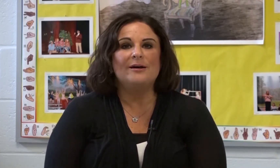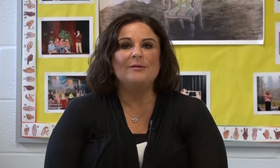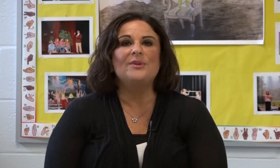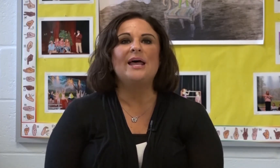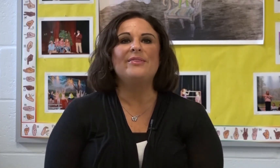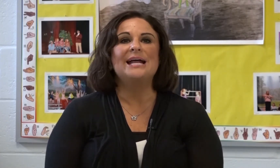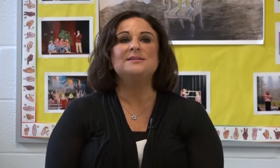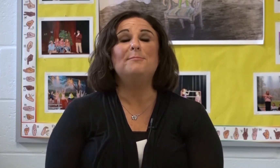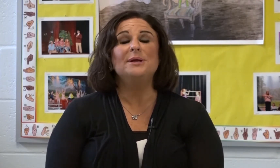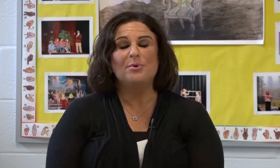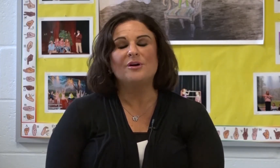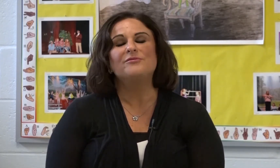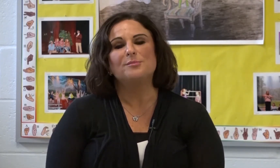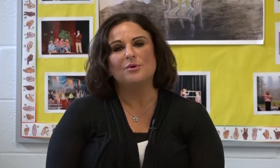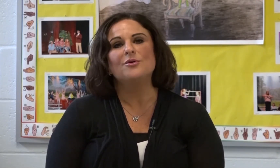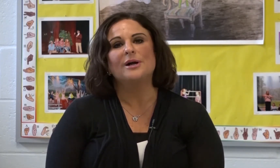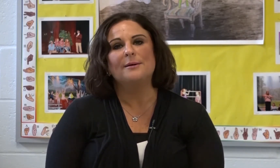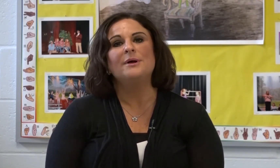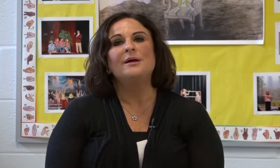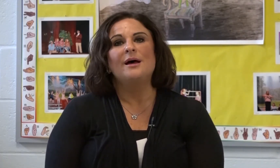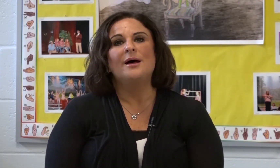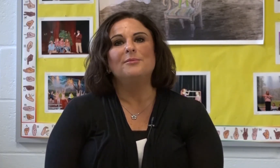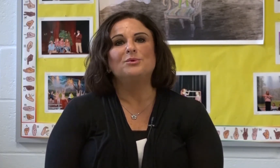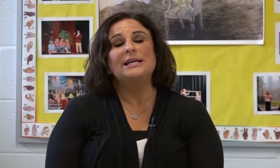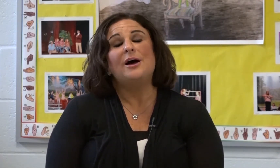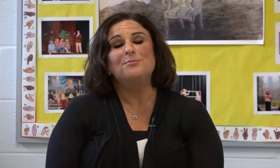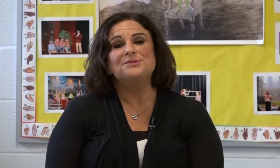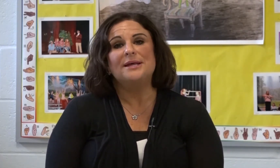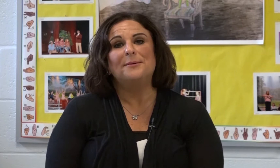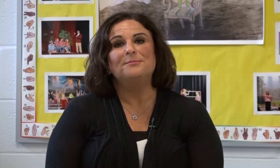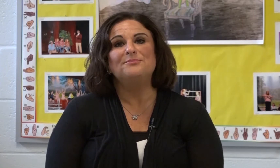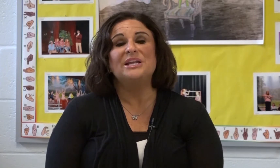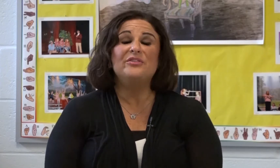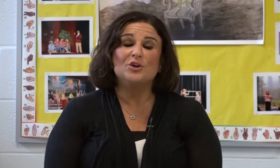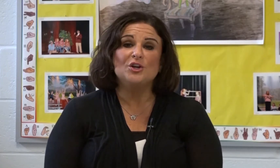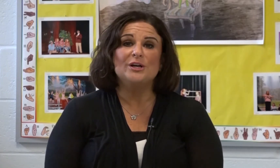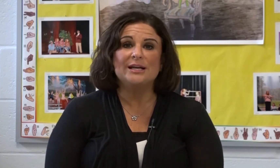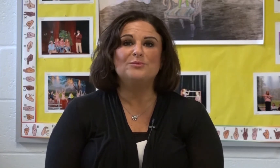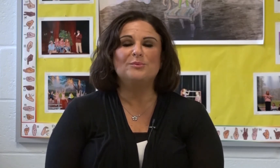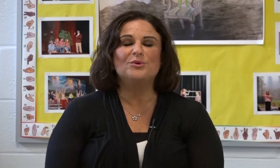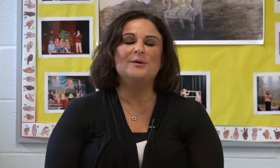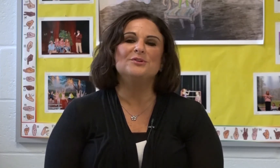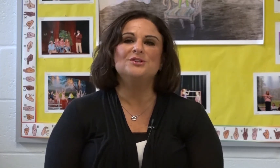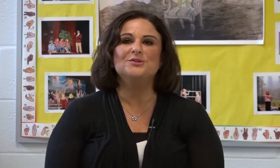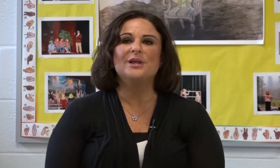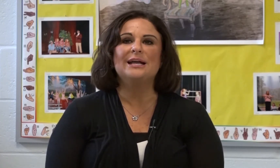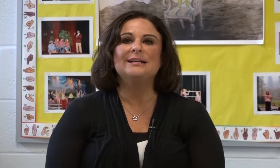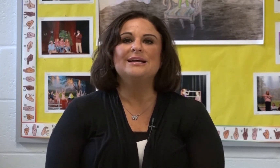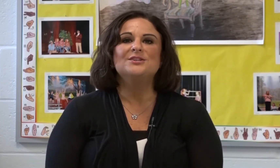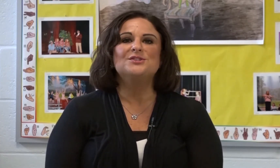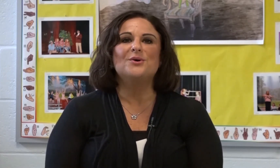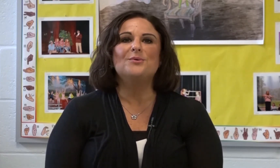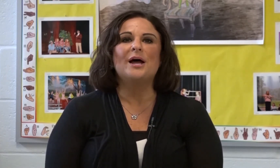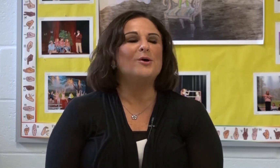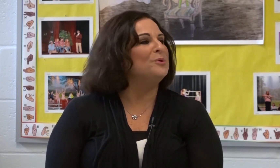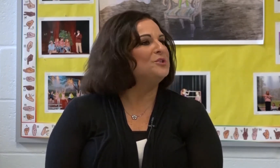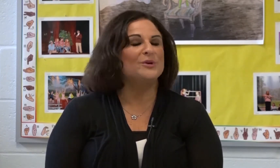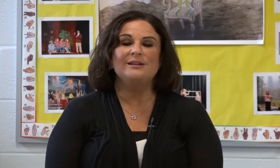ASL, and that's a big part of the program. It really helps them in their learning when we're able to do that. So I hope you enjoy the